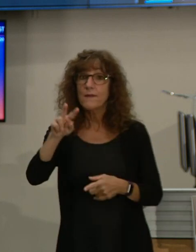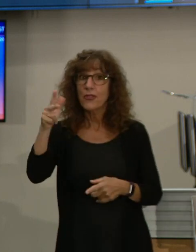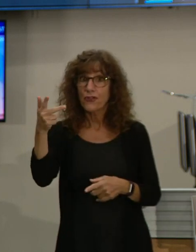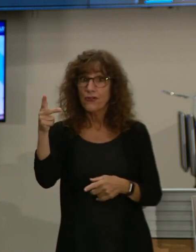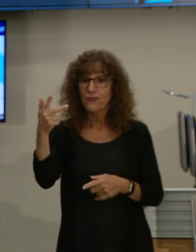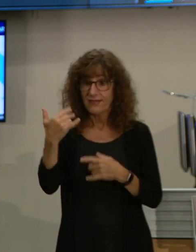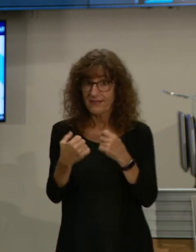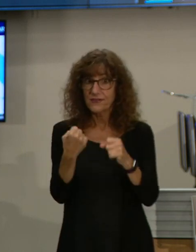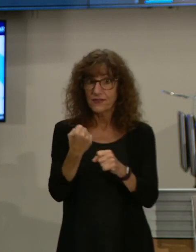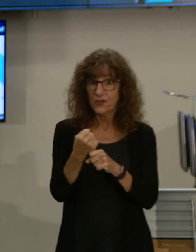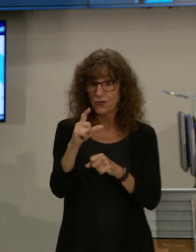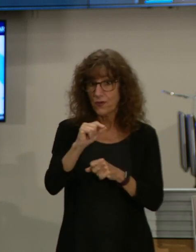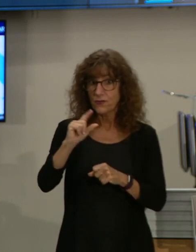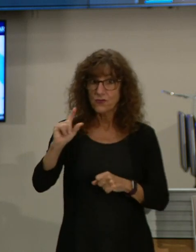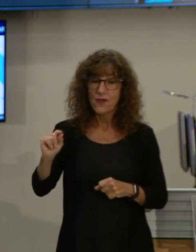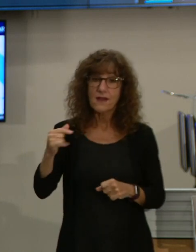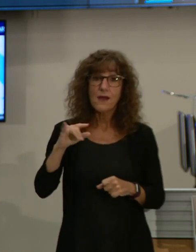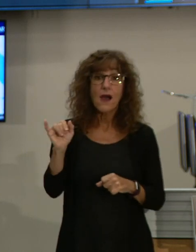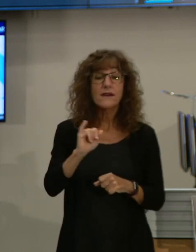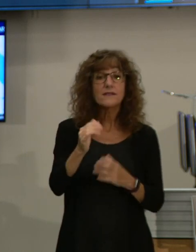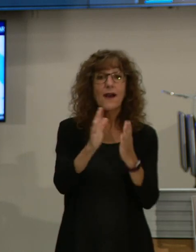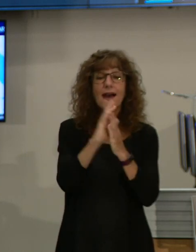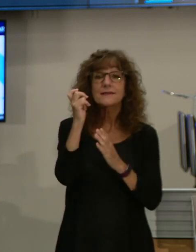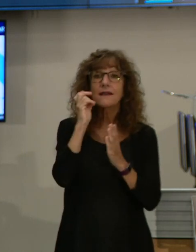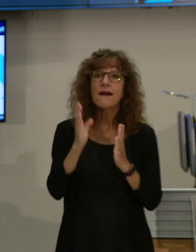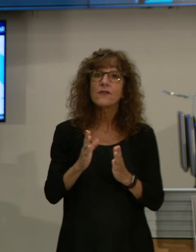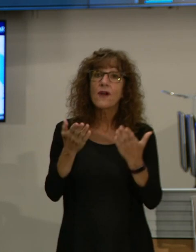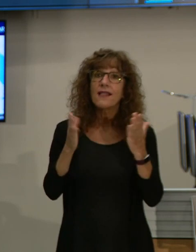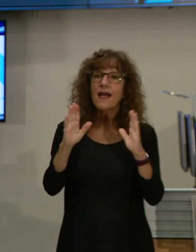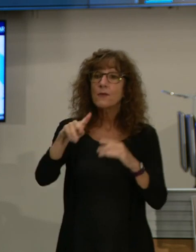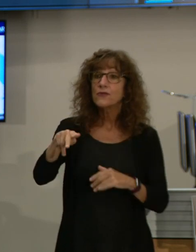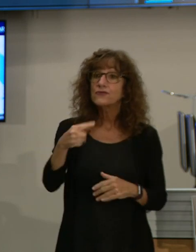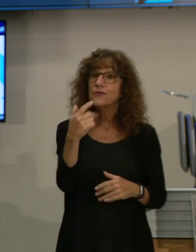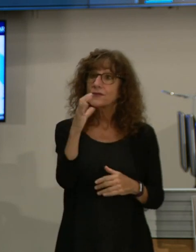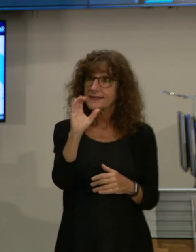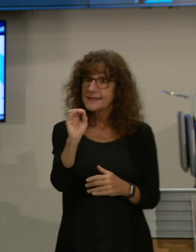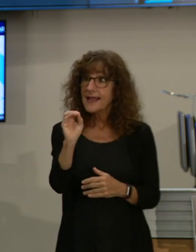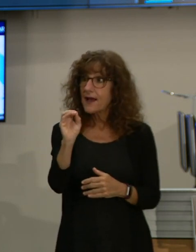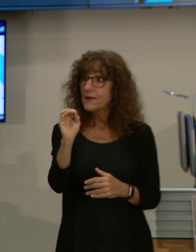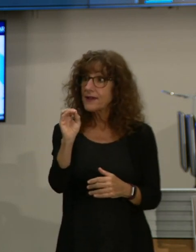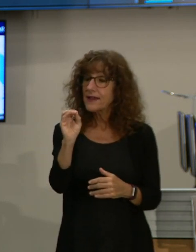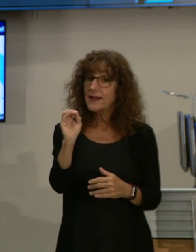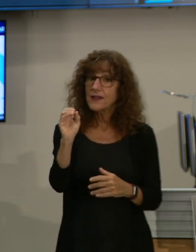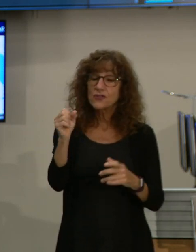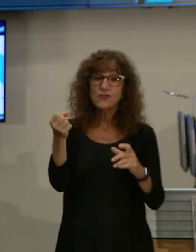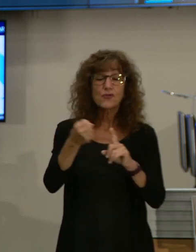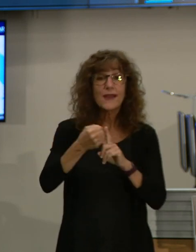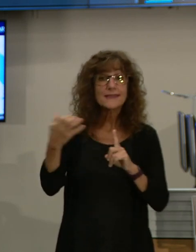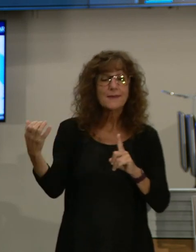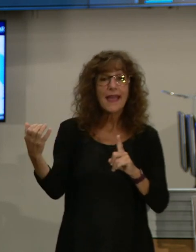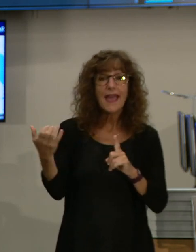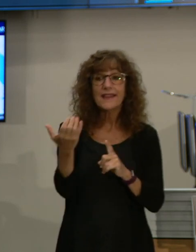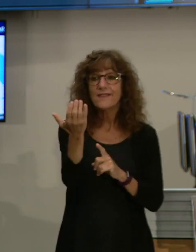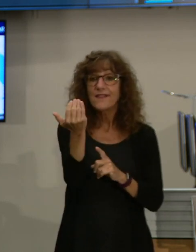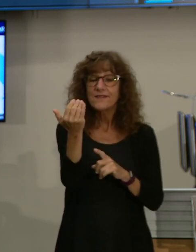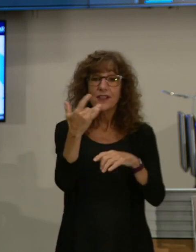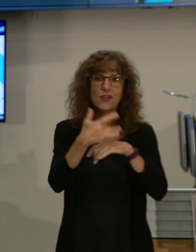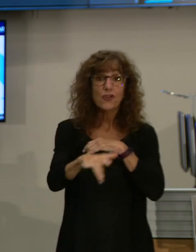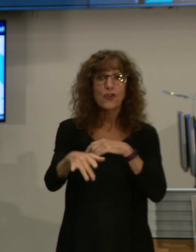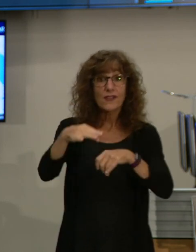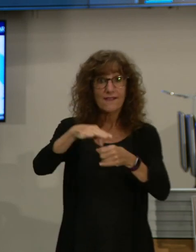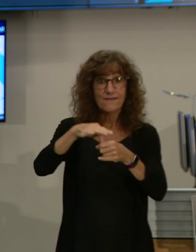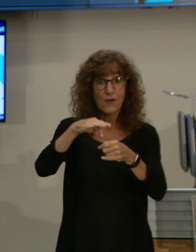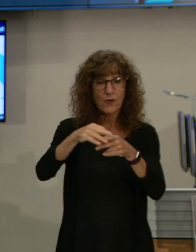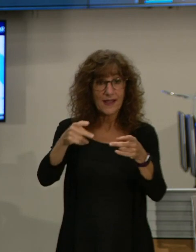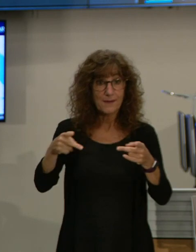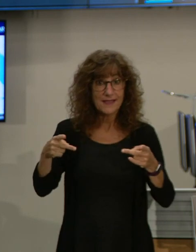of this year. I will also be asking him to allow Prince George's County to expand to 15 early voting